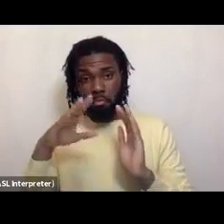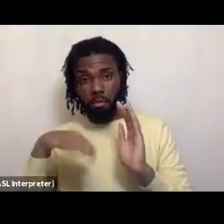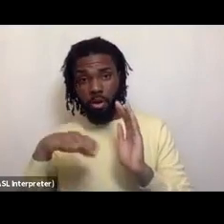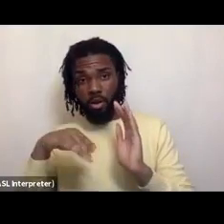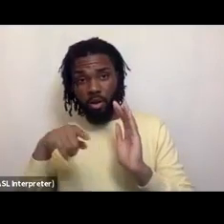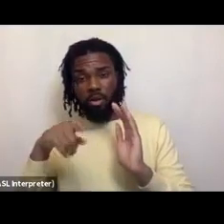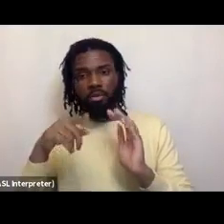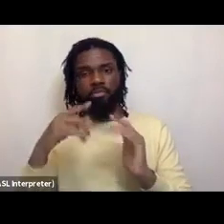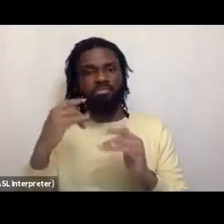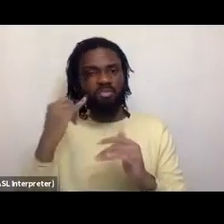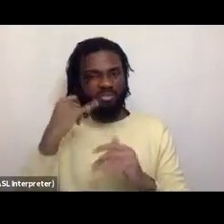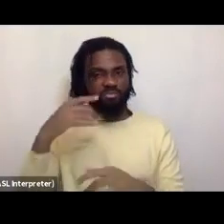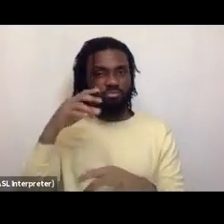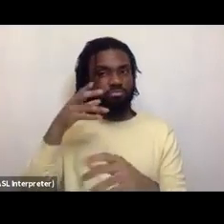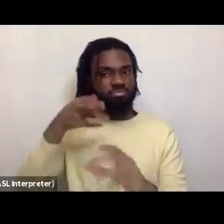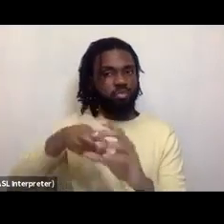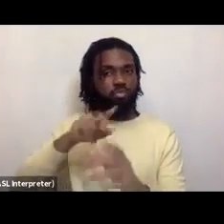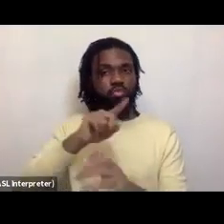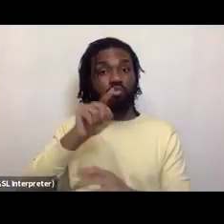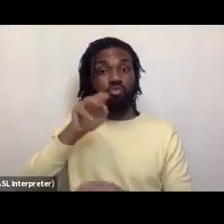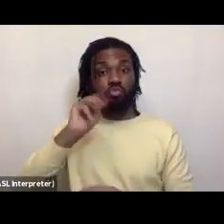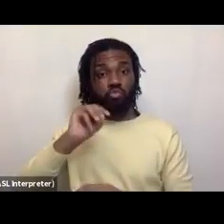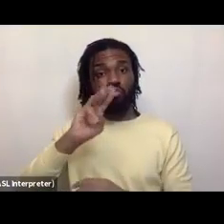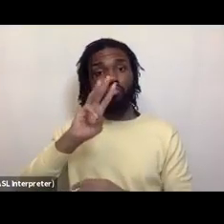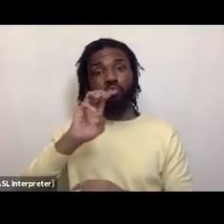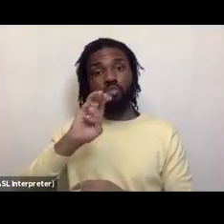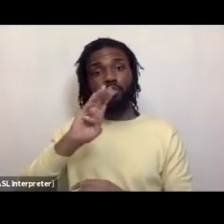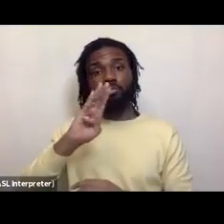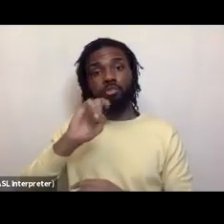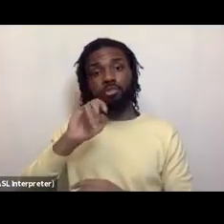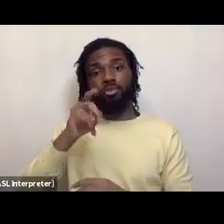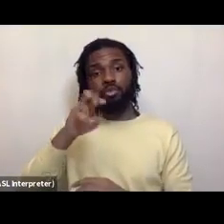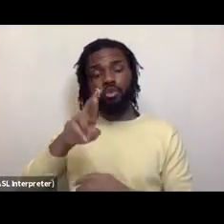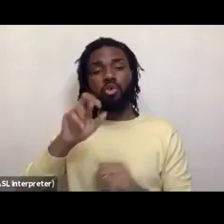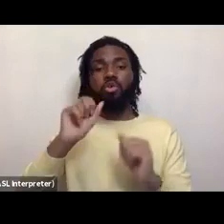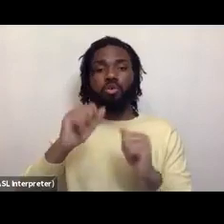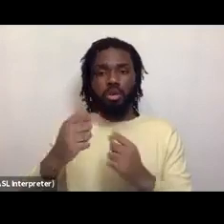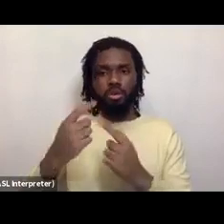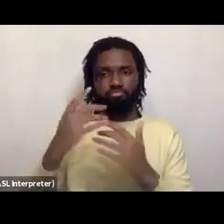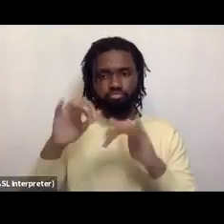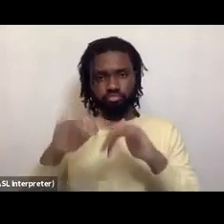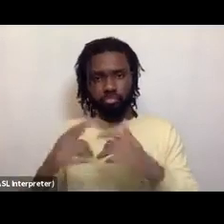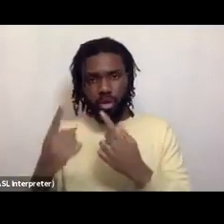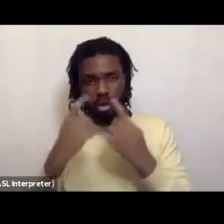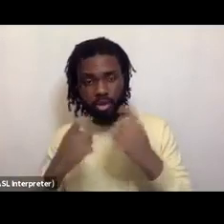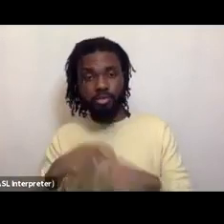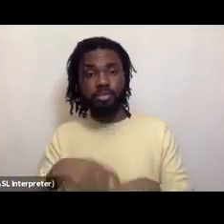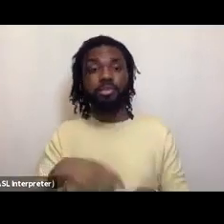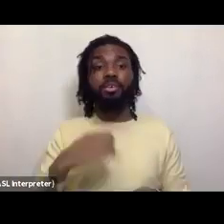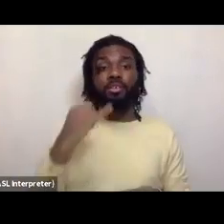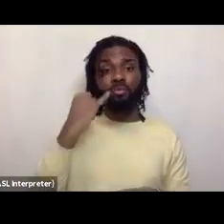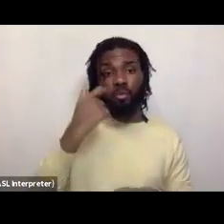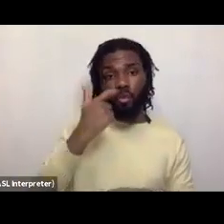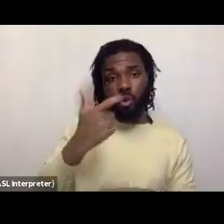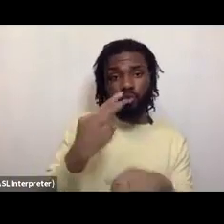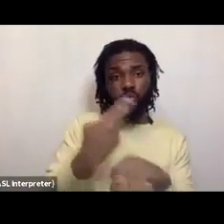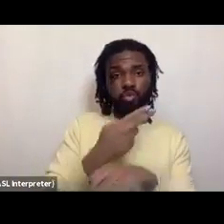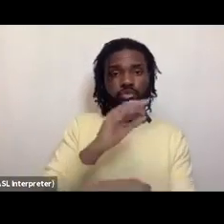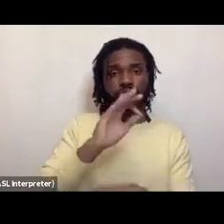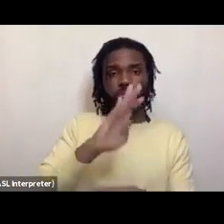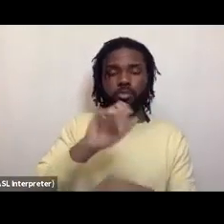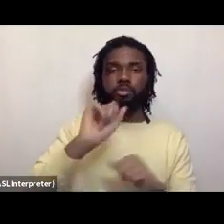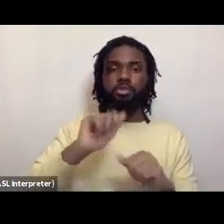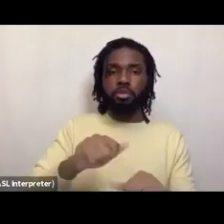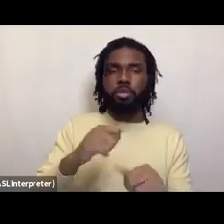the Zoom webinar where you could ask the questions. If you're on Facebook, you can type them into the Facebook chat, or you